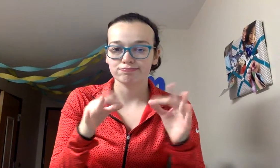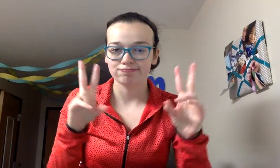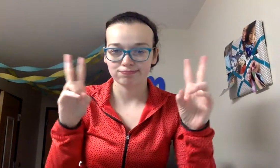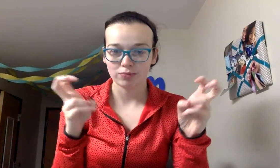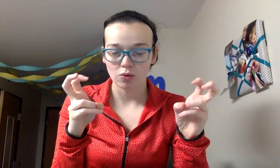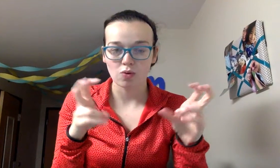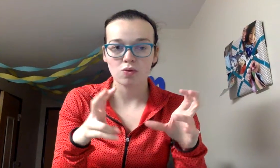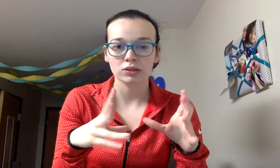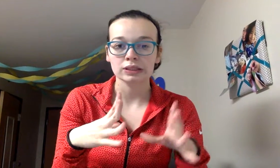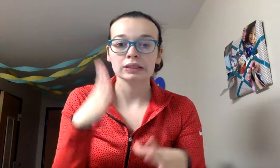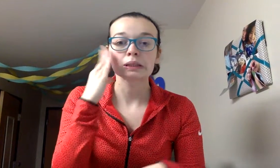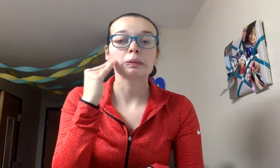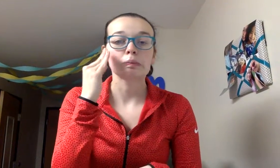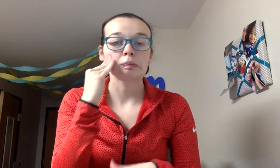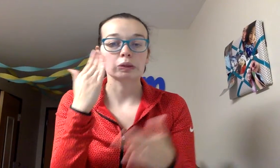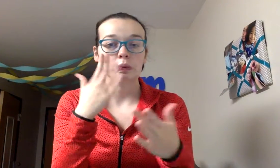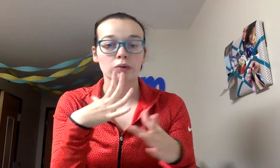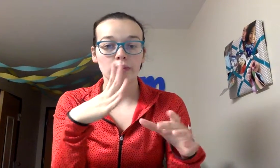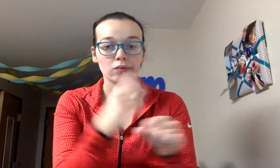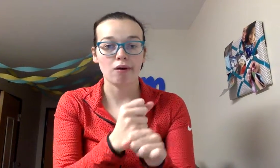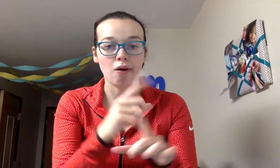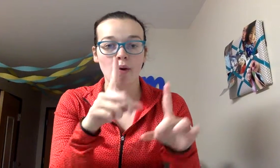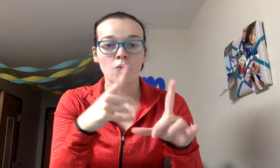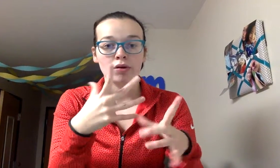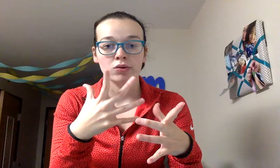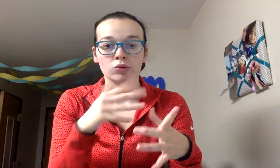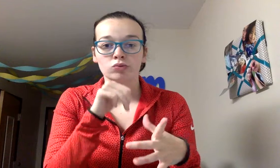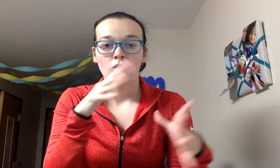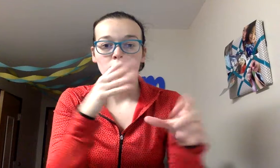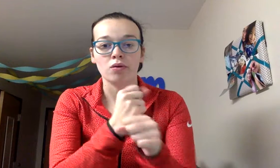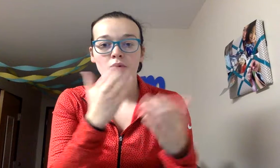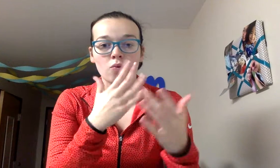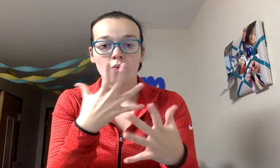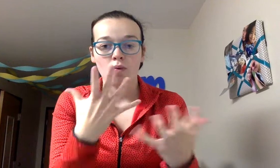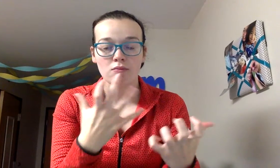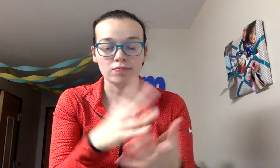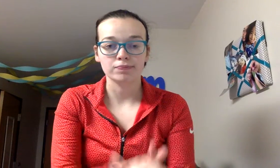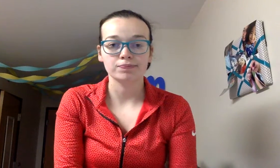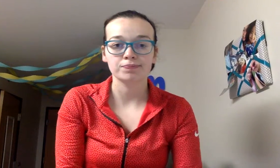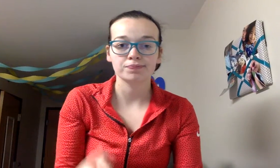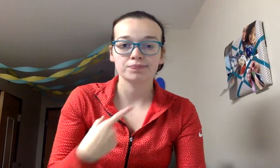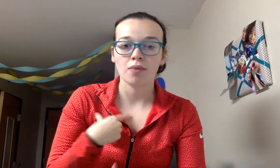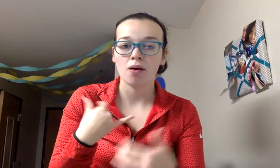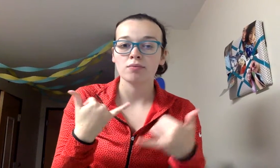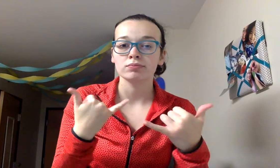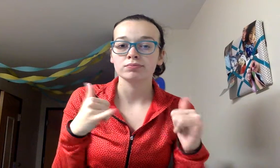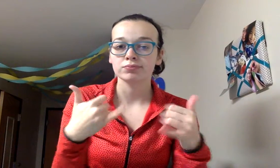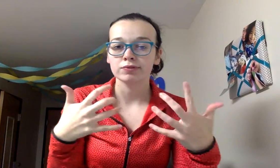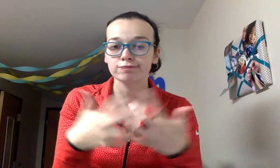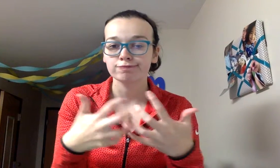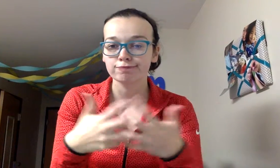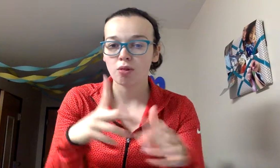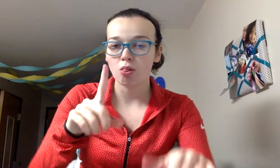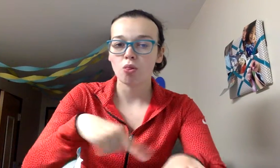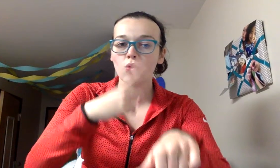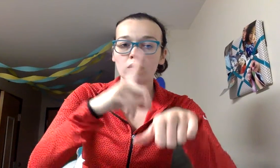get what you wanted. Now, I played Little League football for a long time, and I had a phenomenal coach, Coach Jim Graham, and he was old